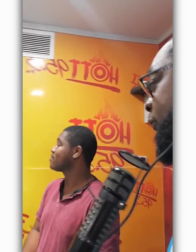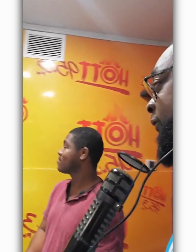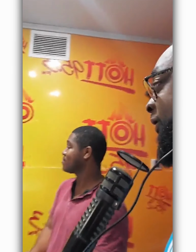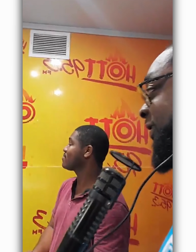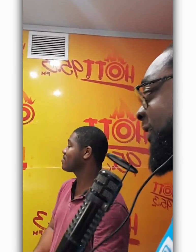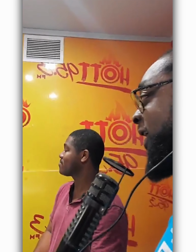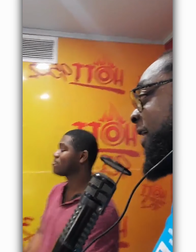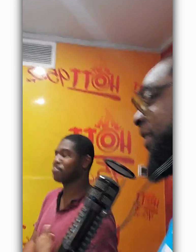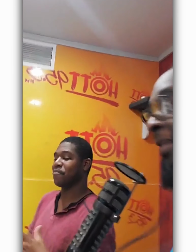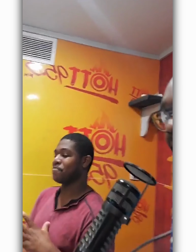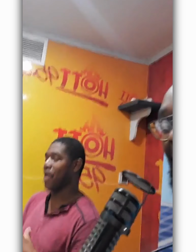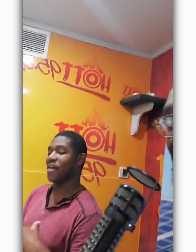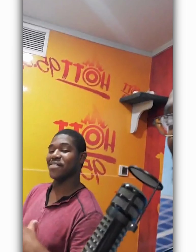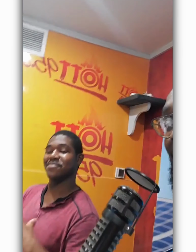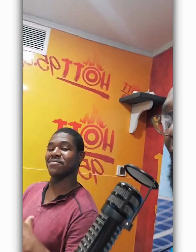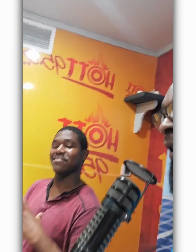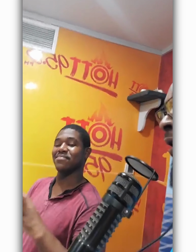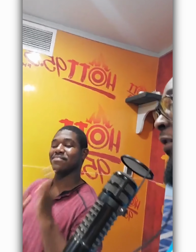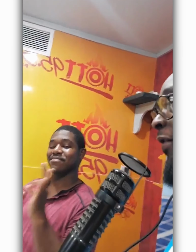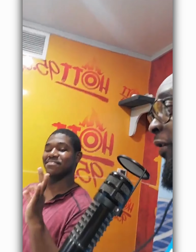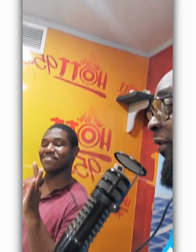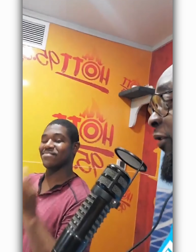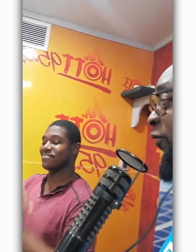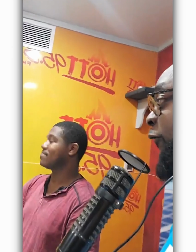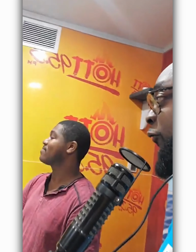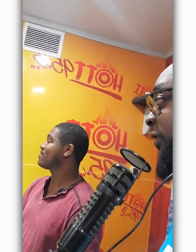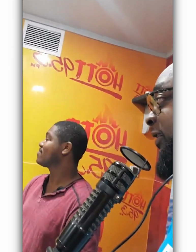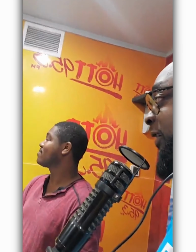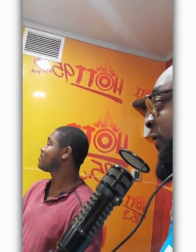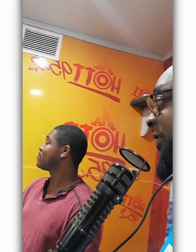you good? Good. So you ready for this convo this evening?